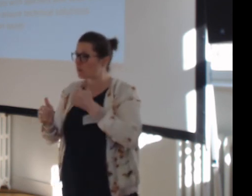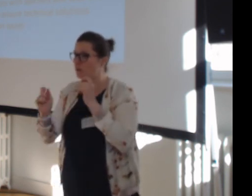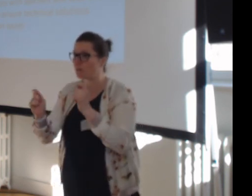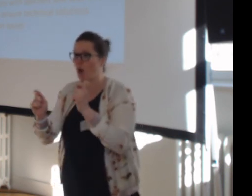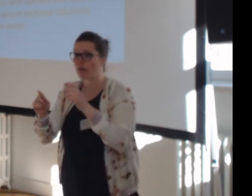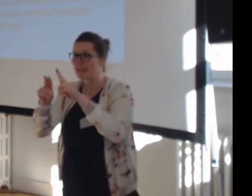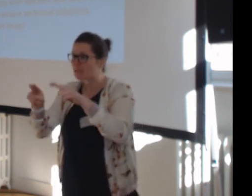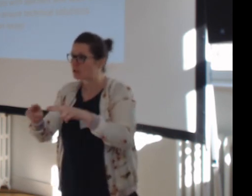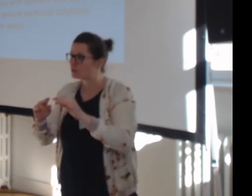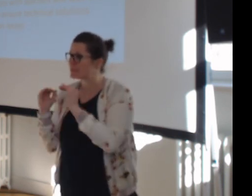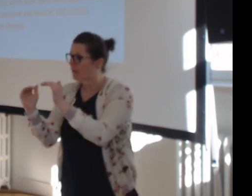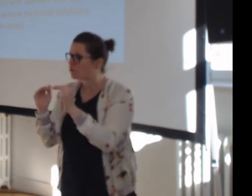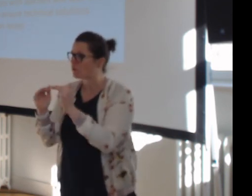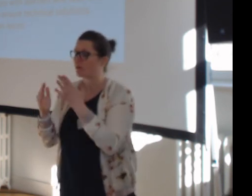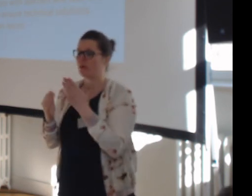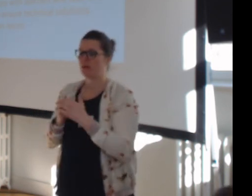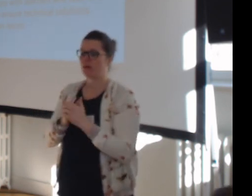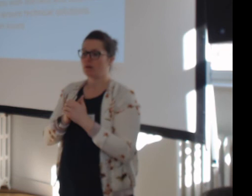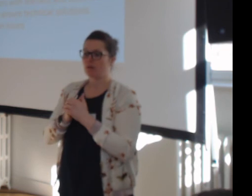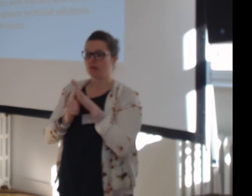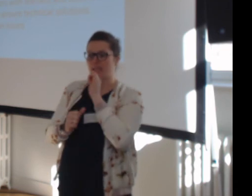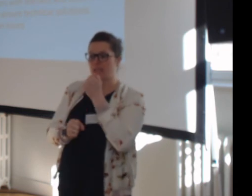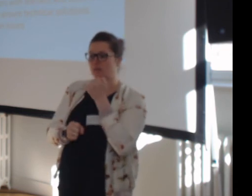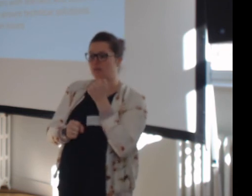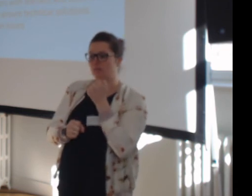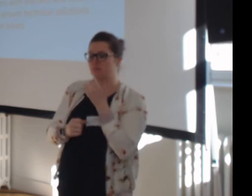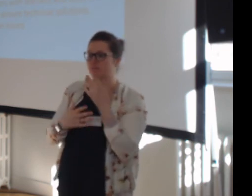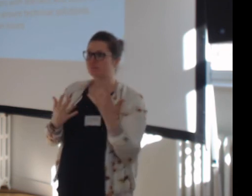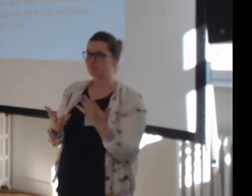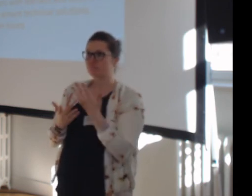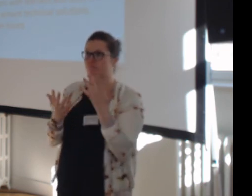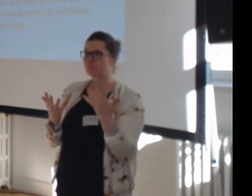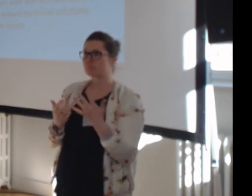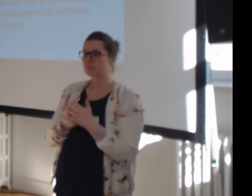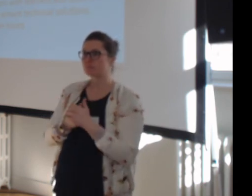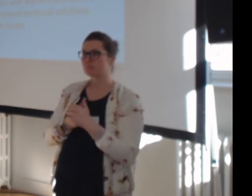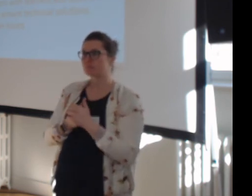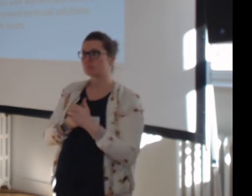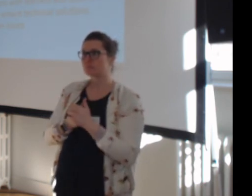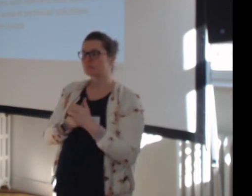international standards, and it's not creating a new kind of